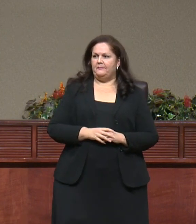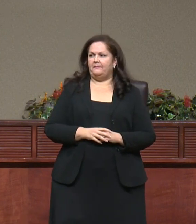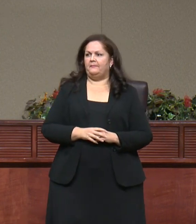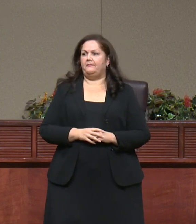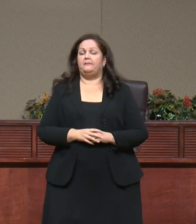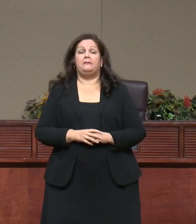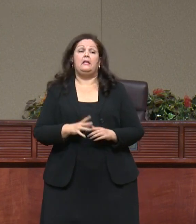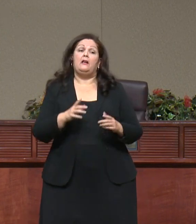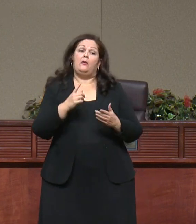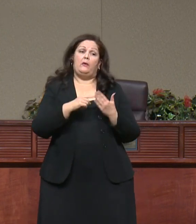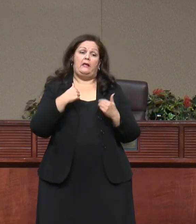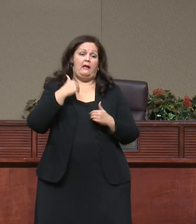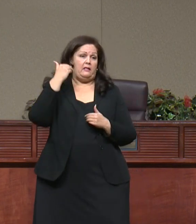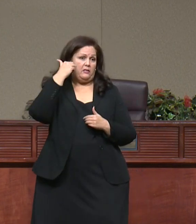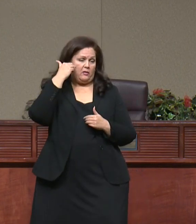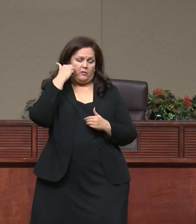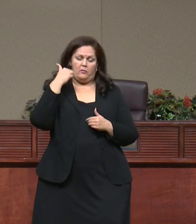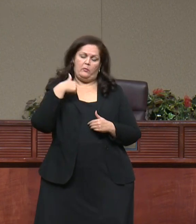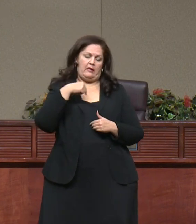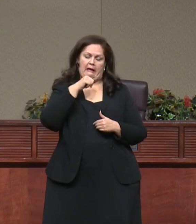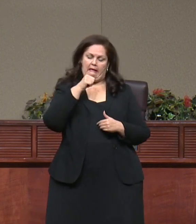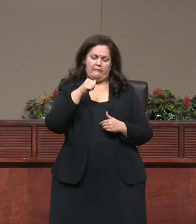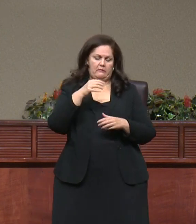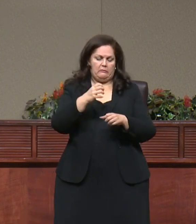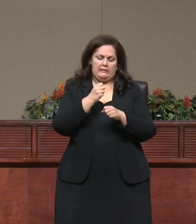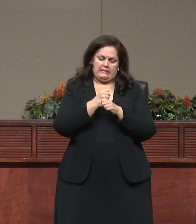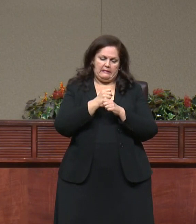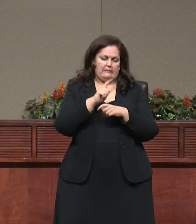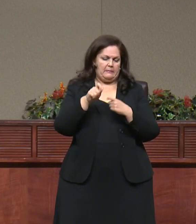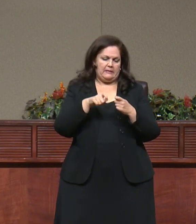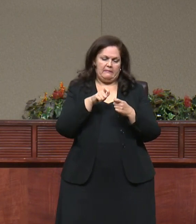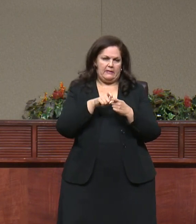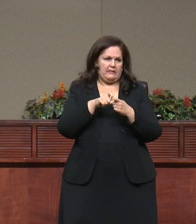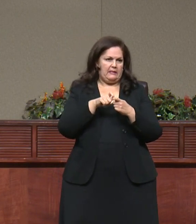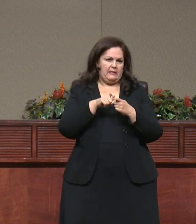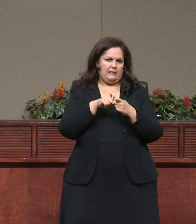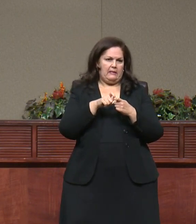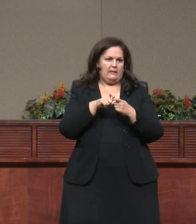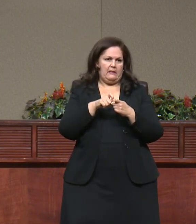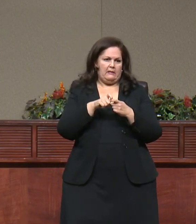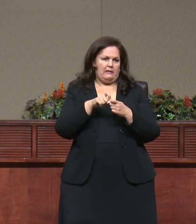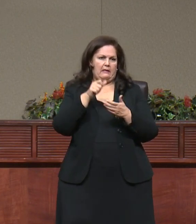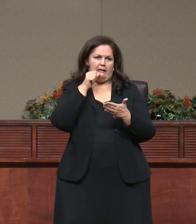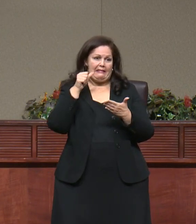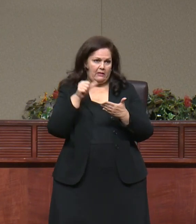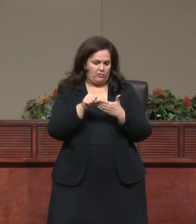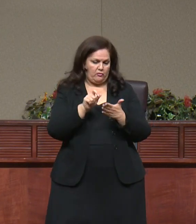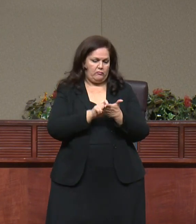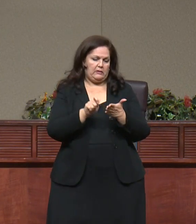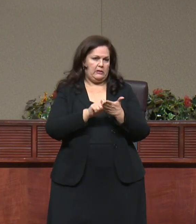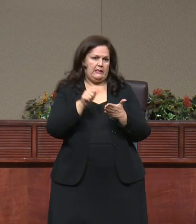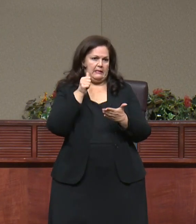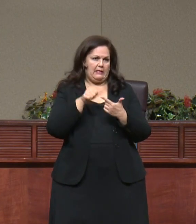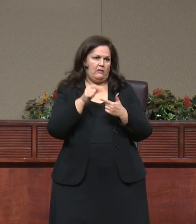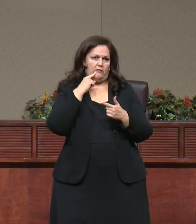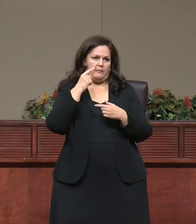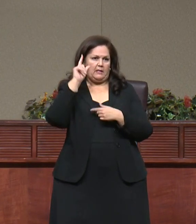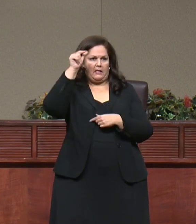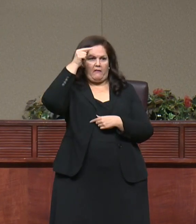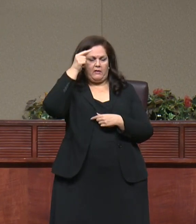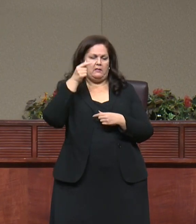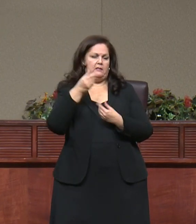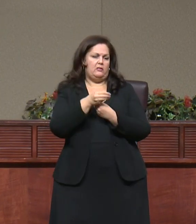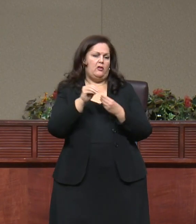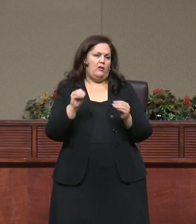To my knowledge, we have not specifically received written correspondence from the governor's office. So